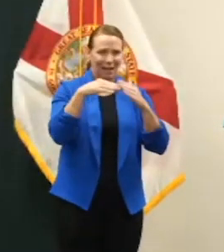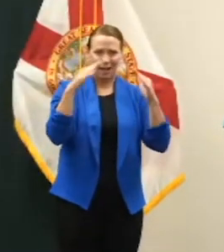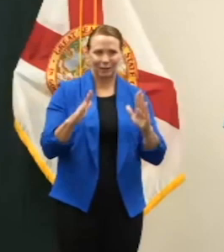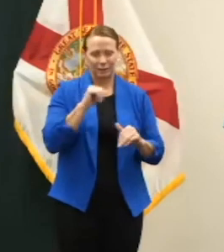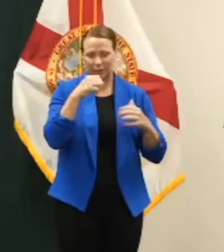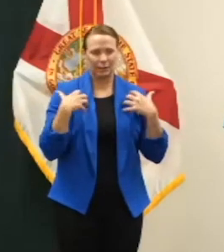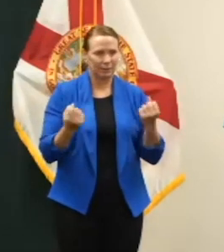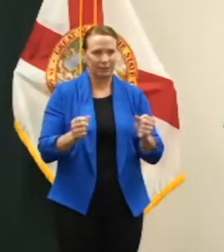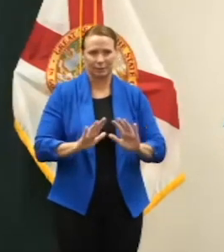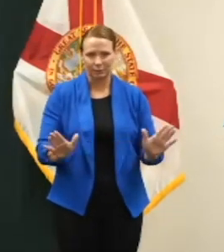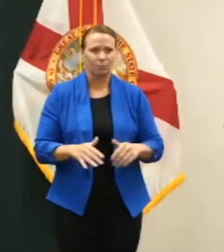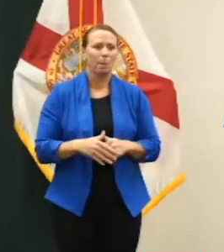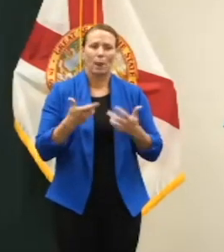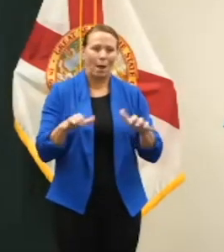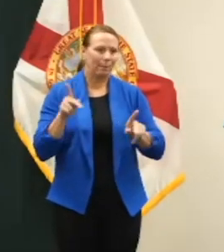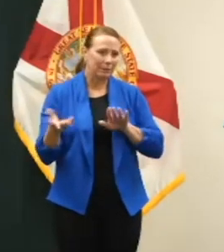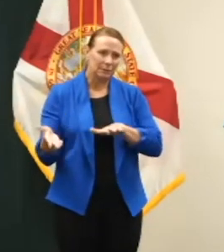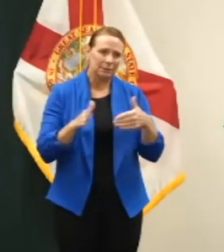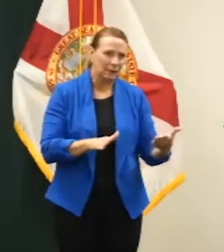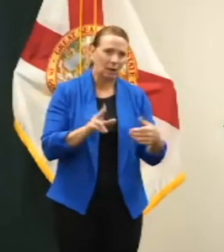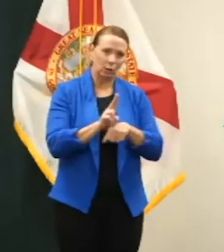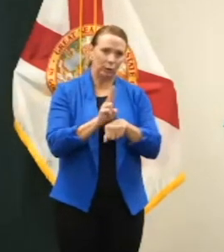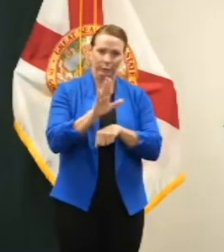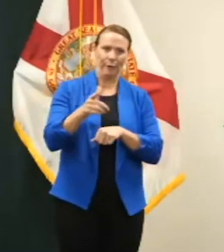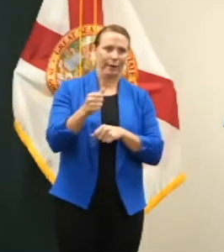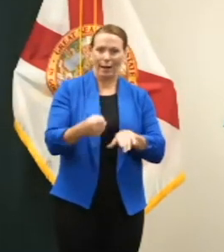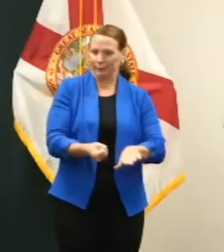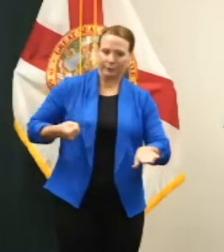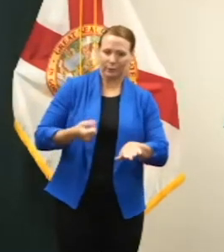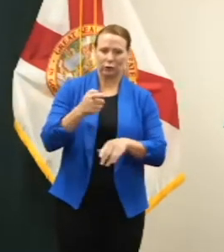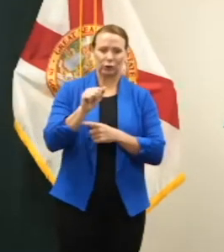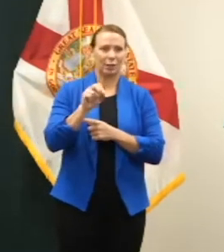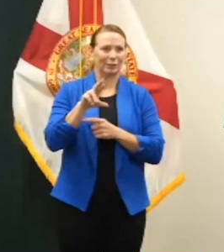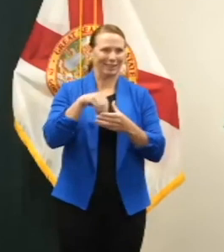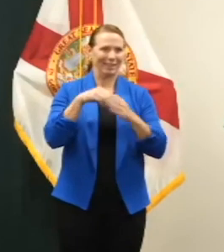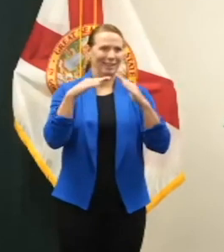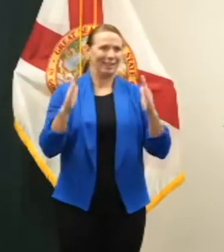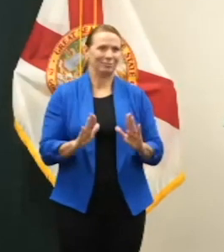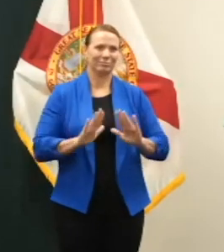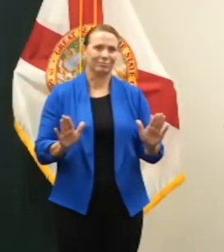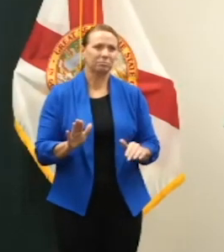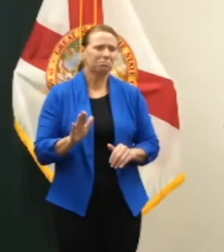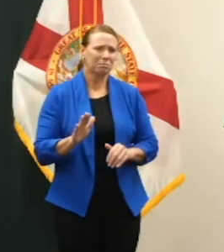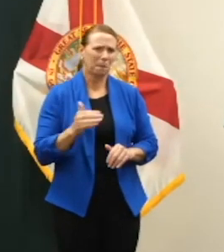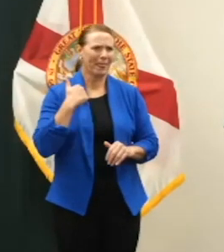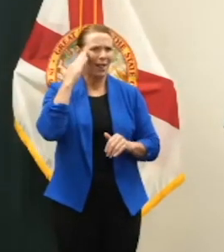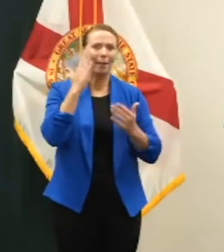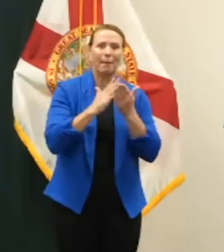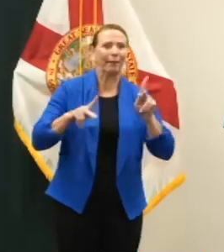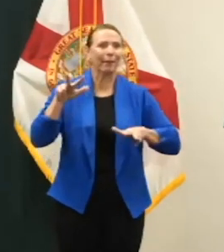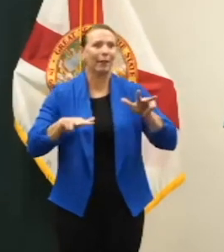any fatalities because of misuse of generators. And I know we've got a lot of new Floridians who may not have experienced a hurricane